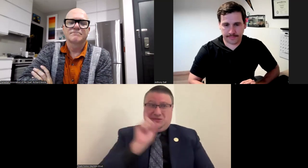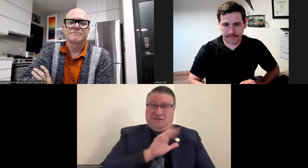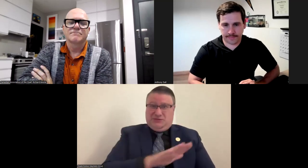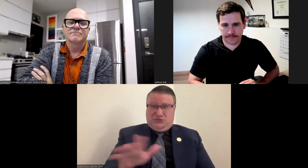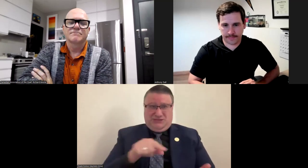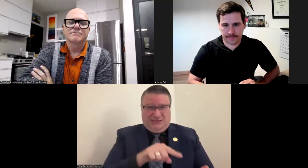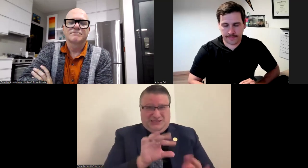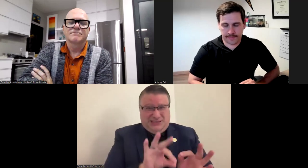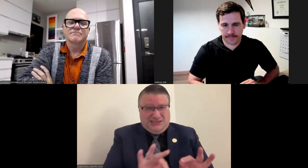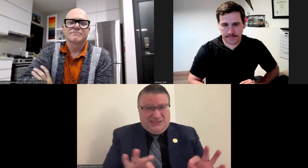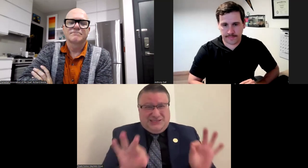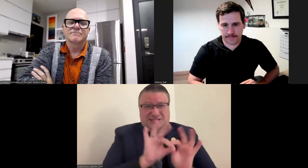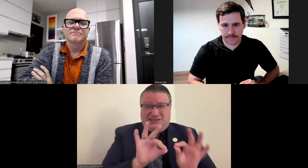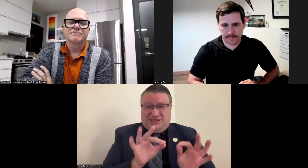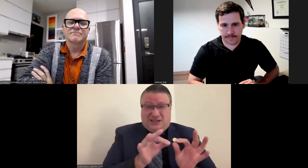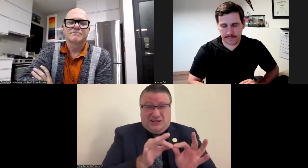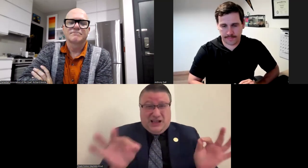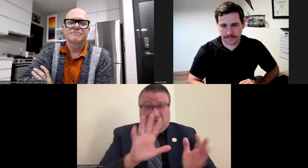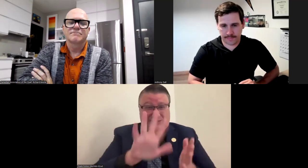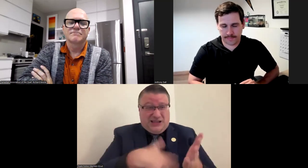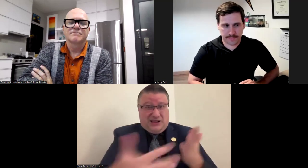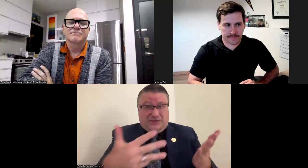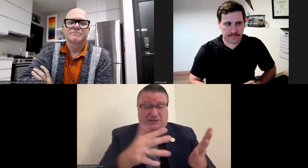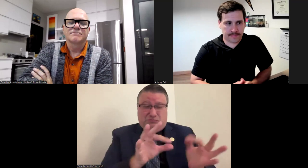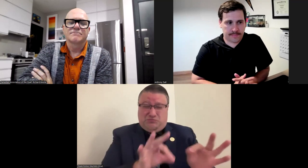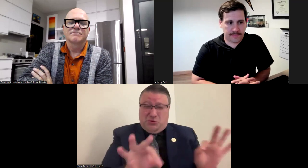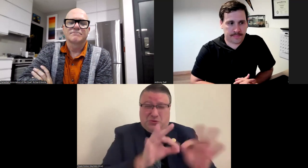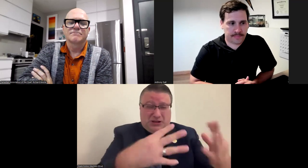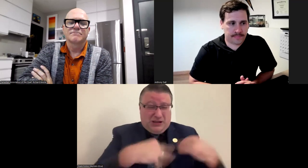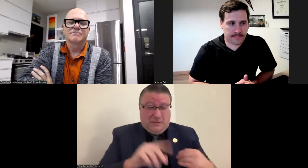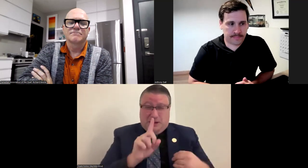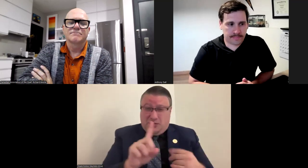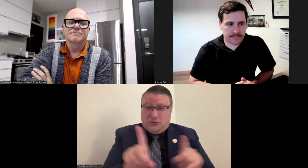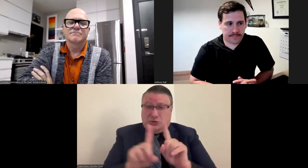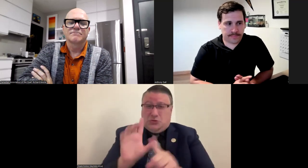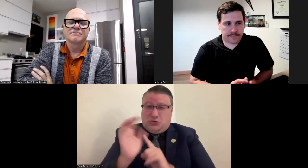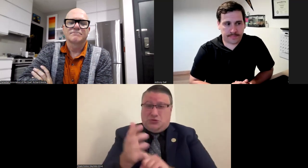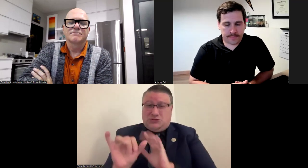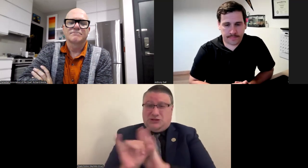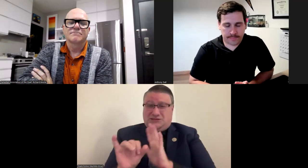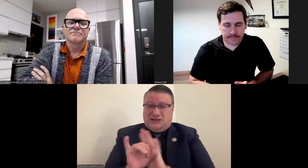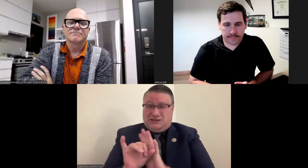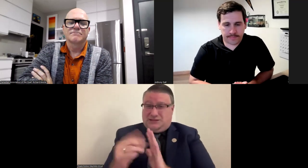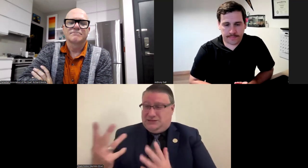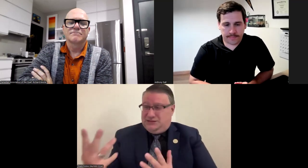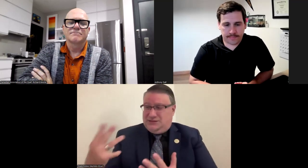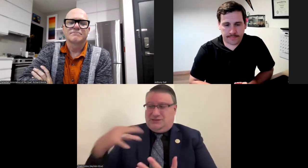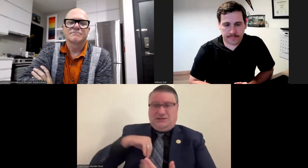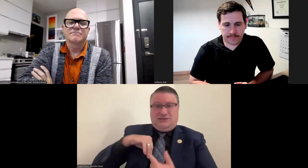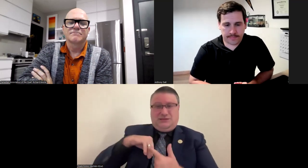those organizations and agencies is really important. It's really important that that advocacy be done so that kids have access